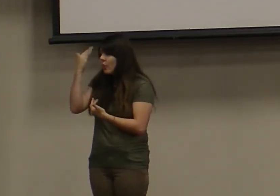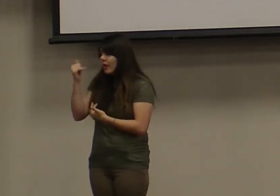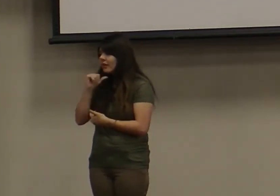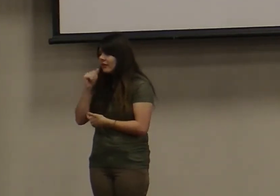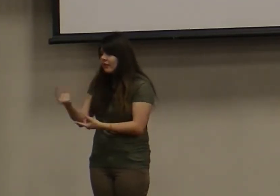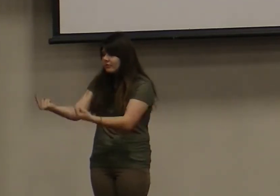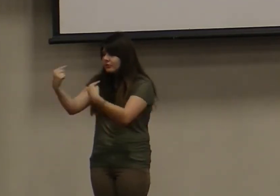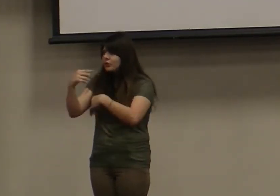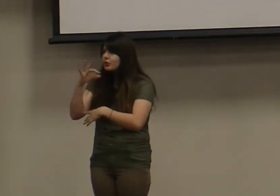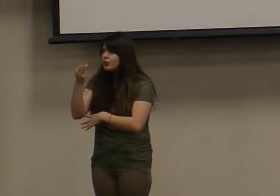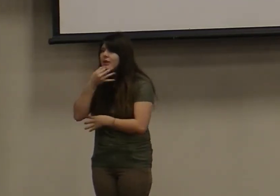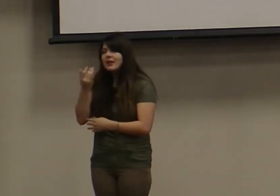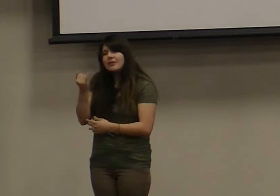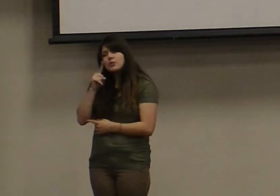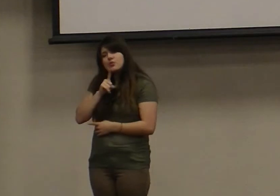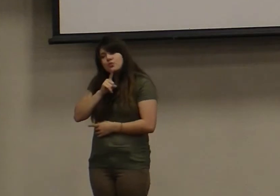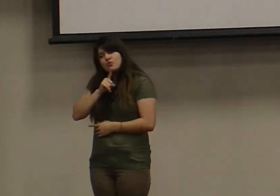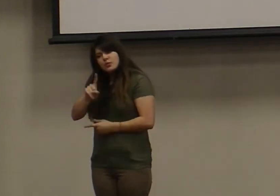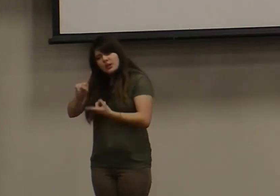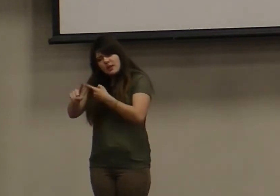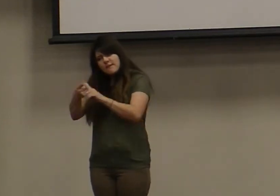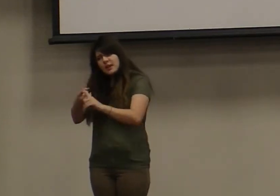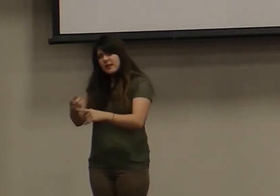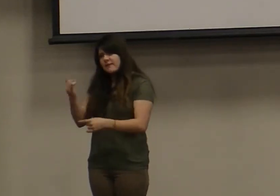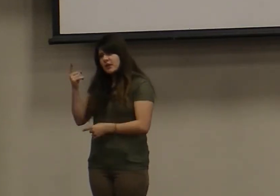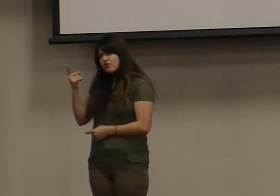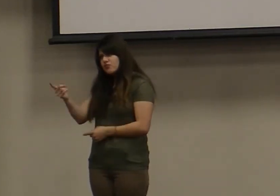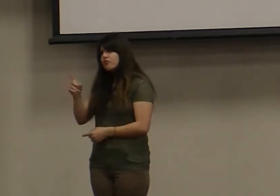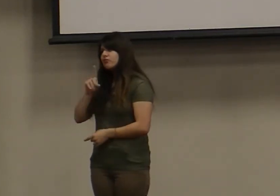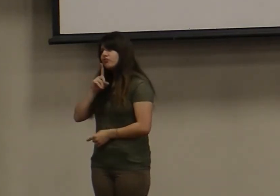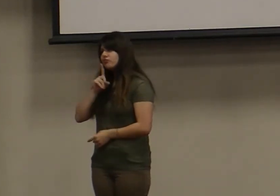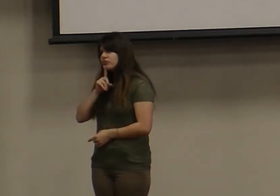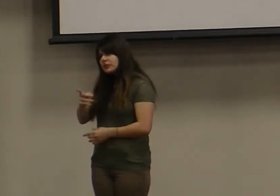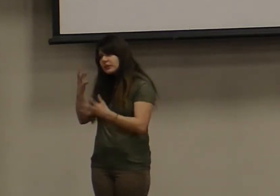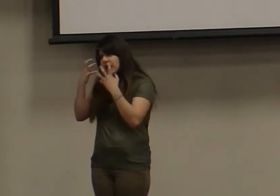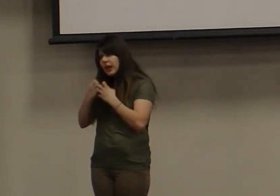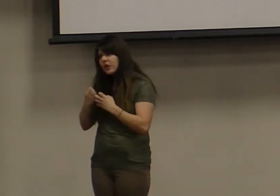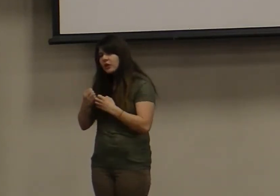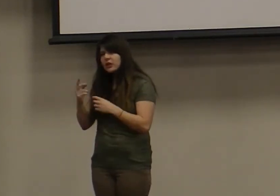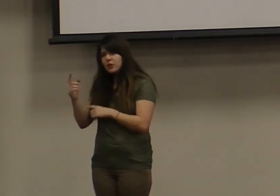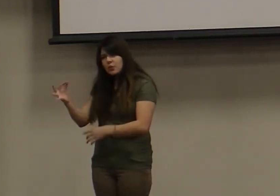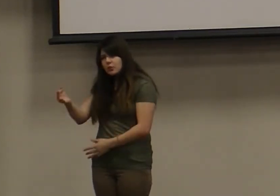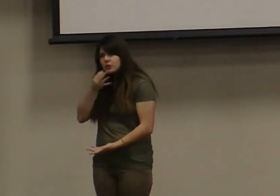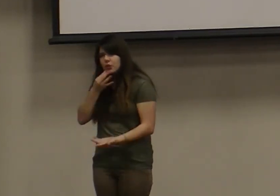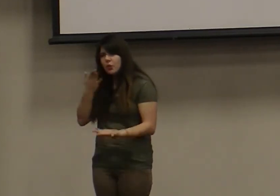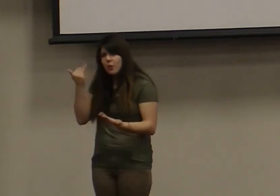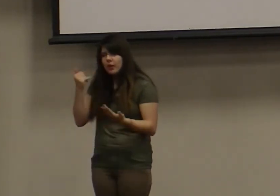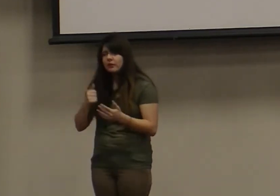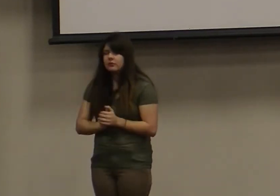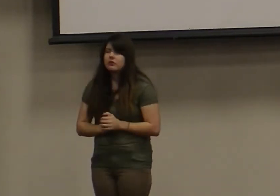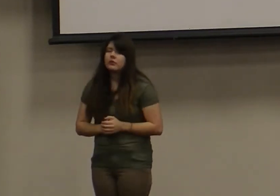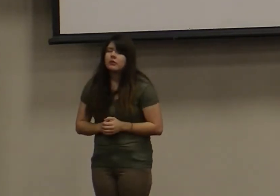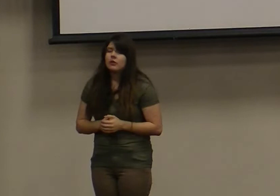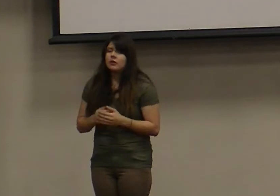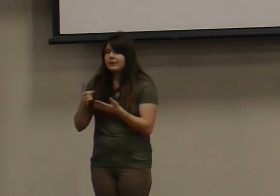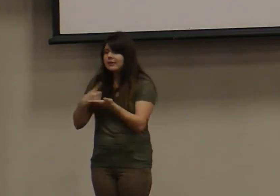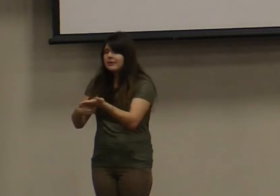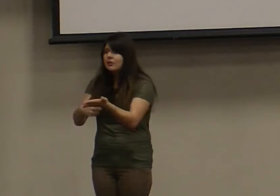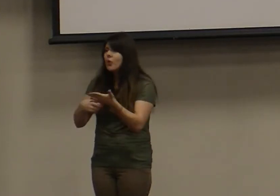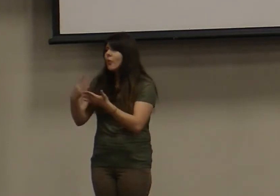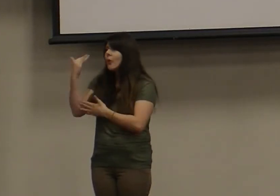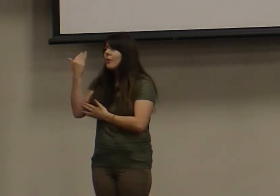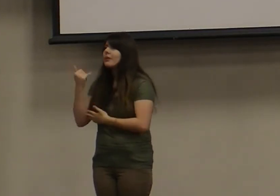was really a friend, if he really cared, why didn't he go sooner? Or we want the discussion about, well, let's talk about